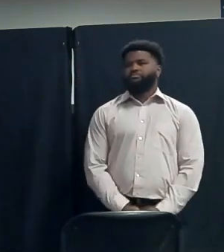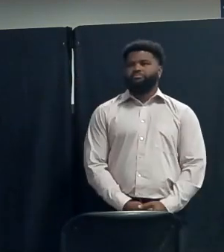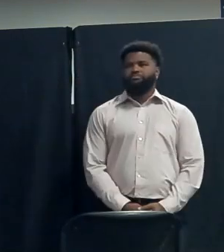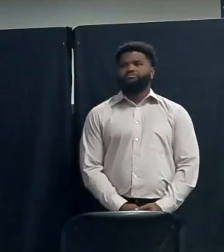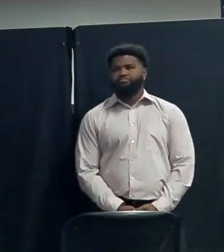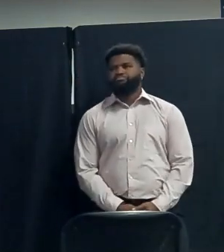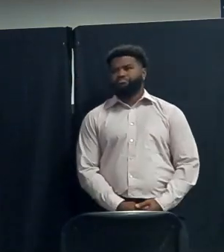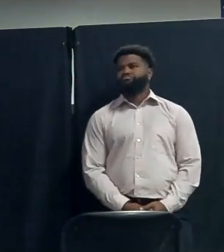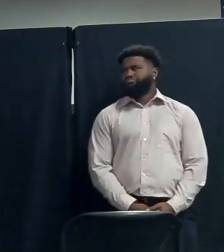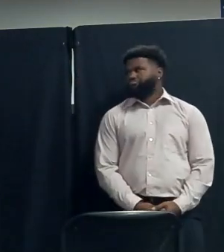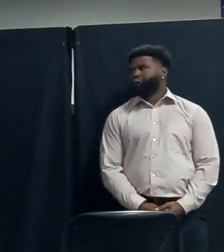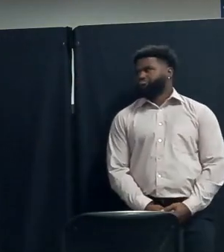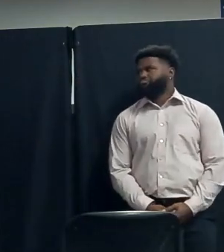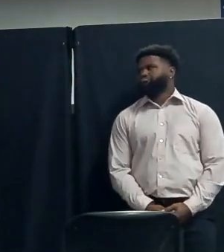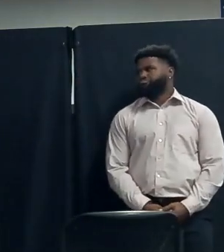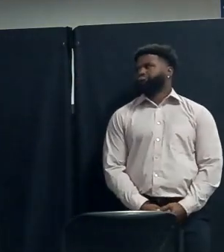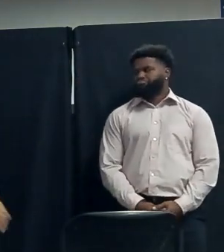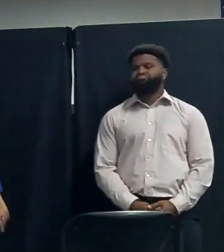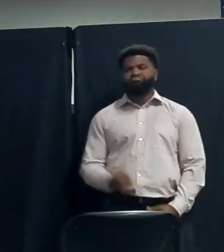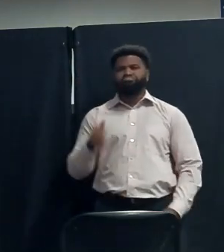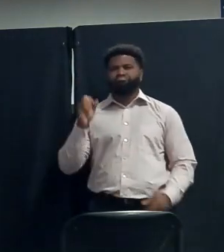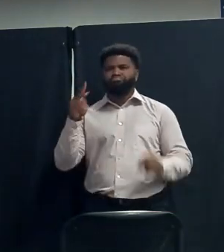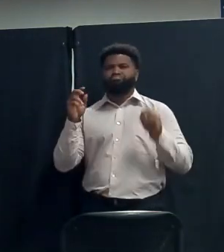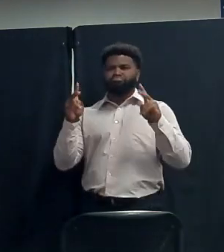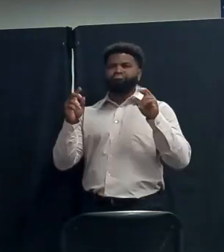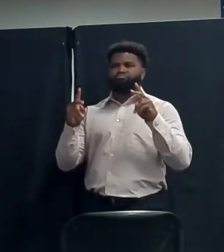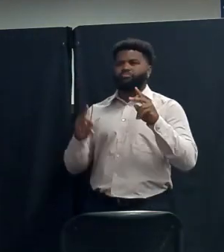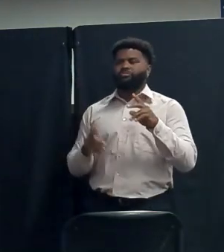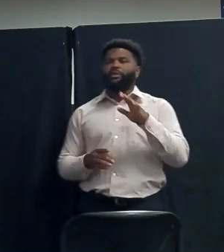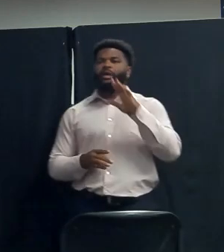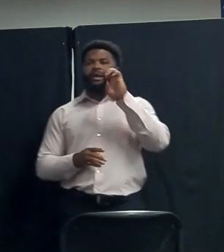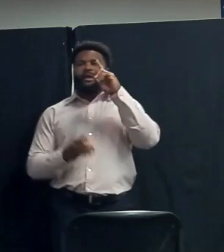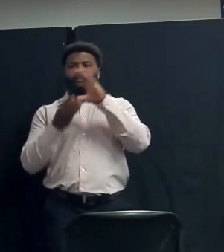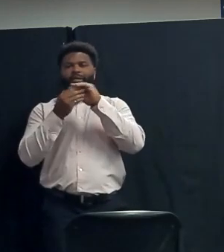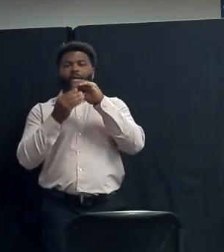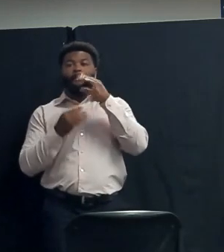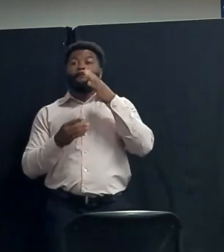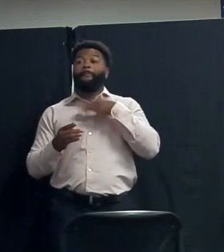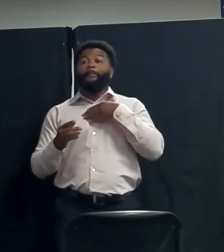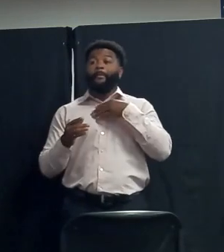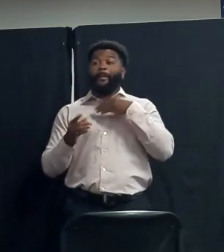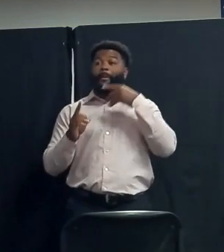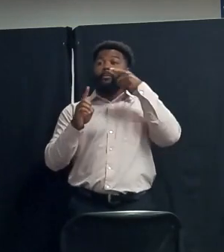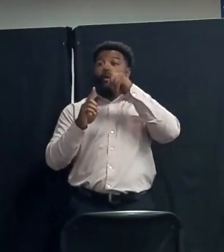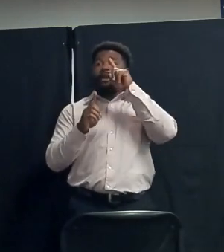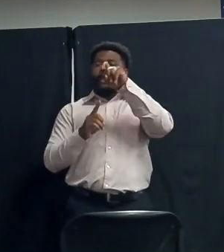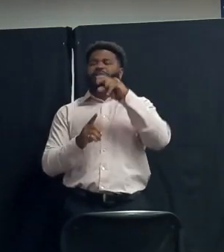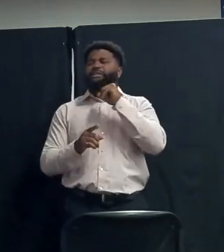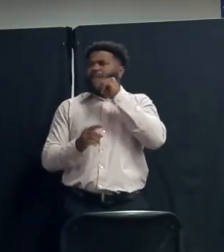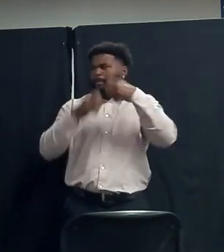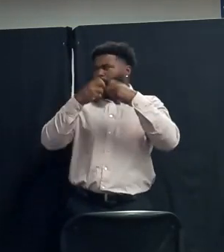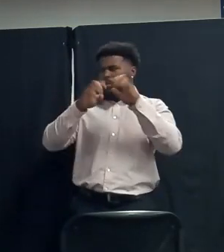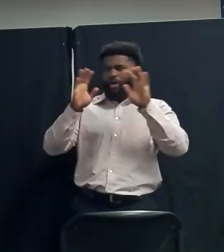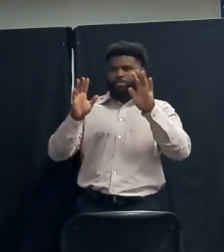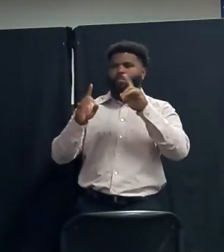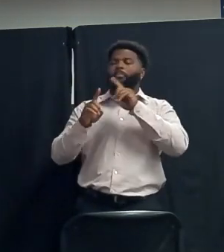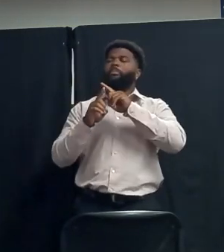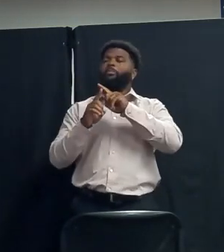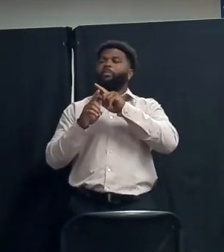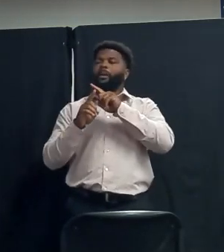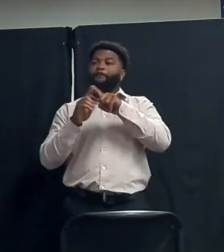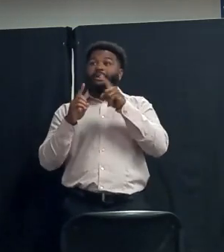No, it was before then. Okay. It was prior to. Because what I'm getting at, and I don't think it's a problem here, but